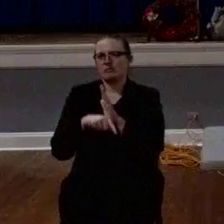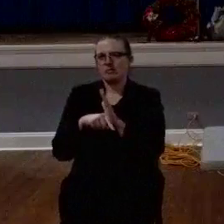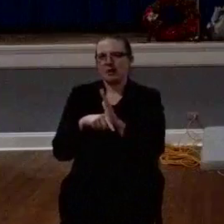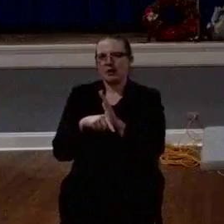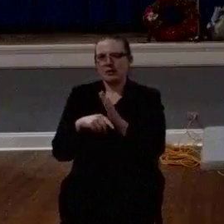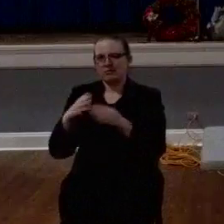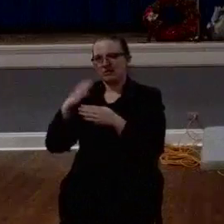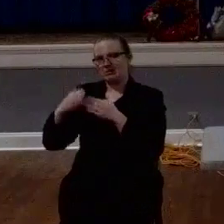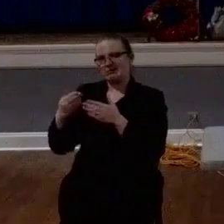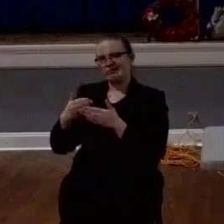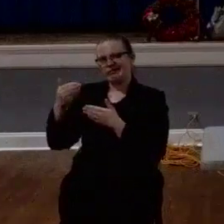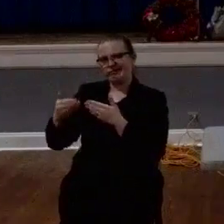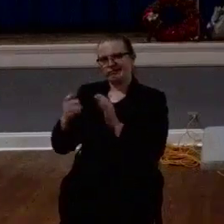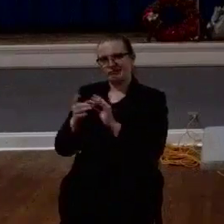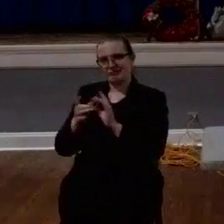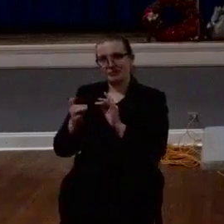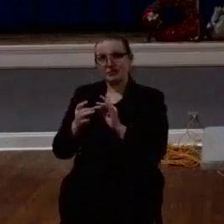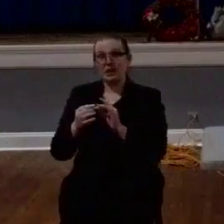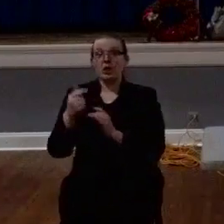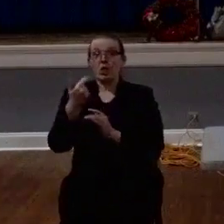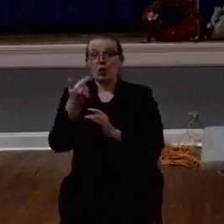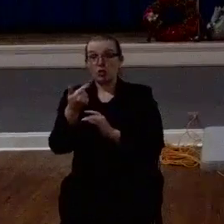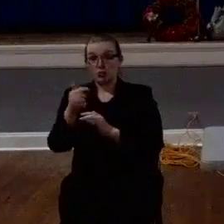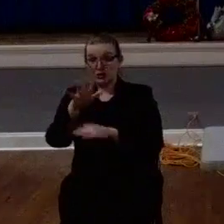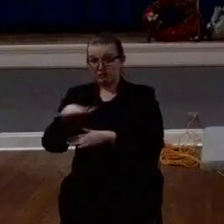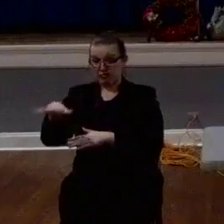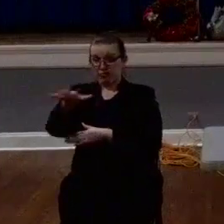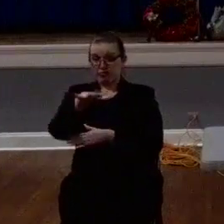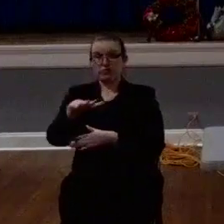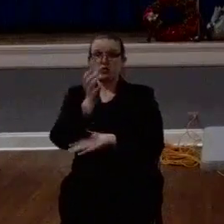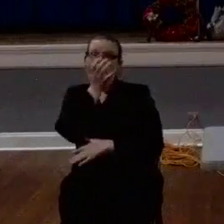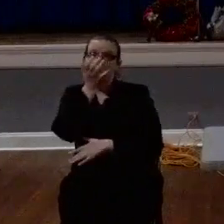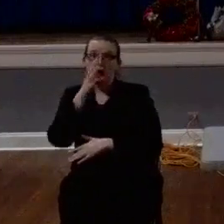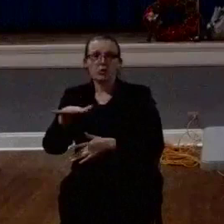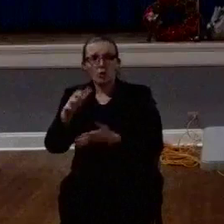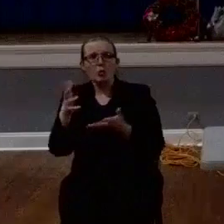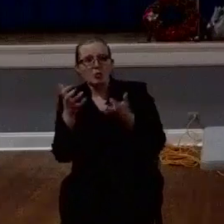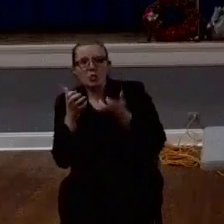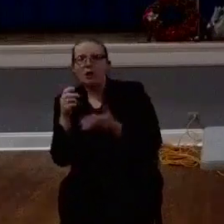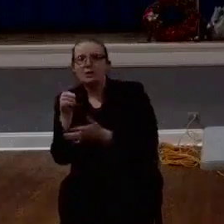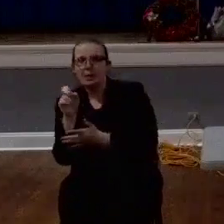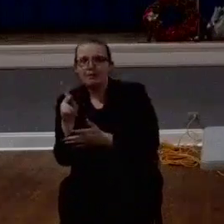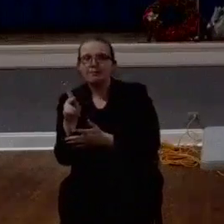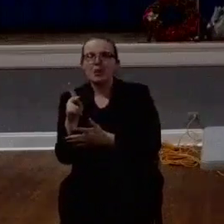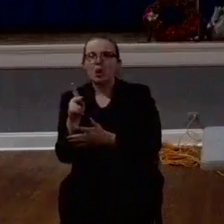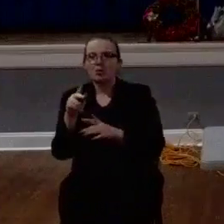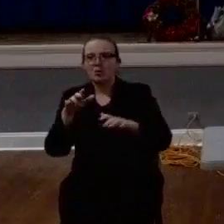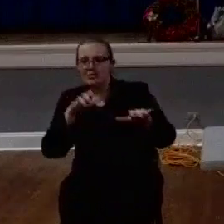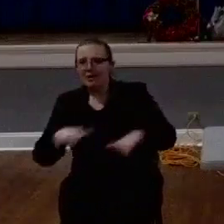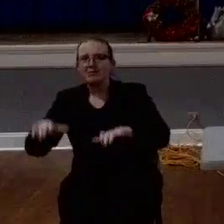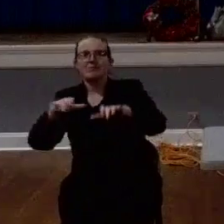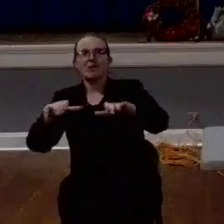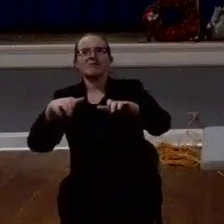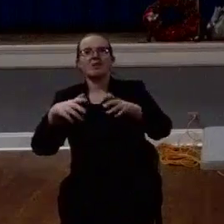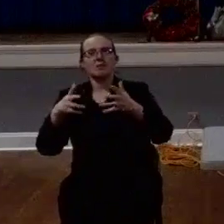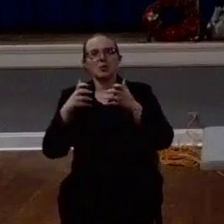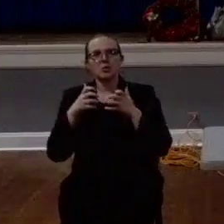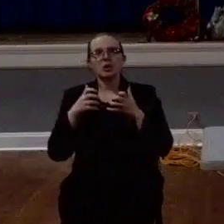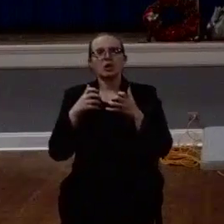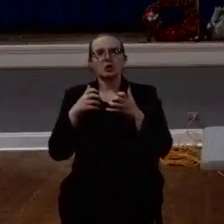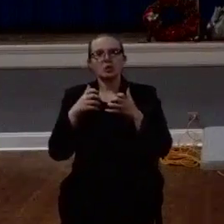next comments. The green space, so we still wanted this to be a park. We want it to be active, but we wanted to have those